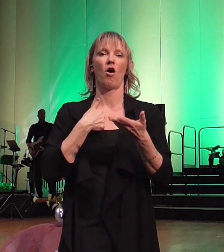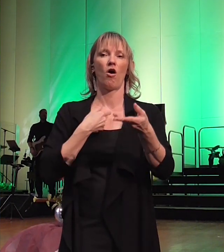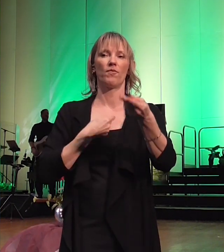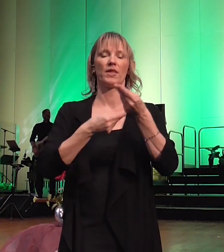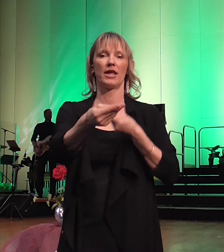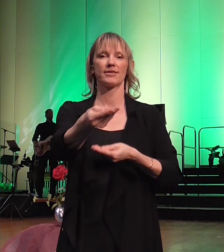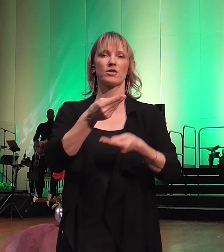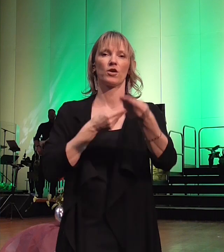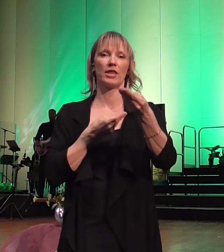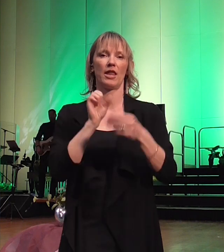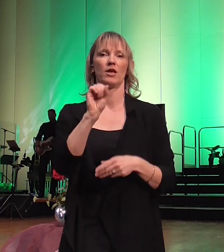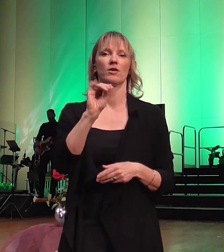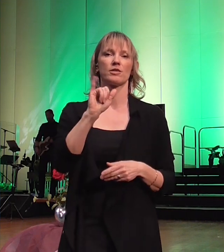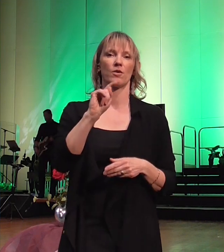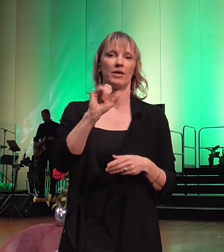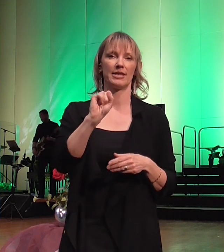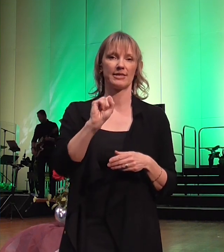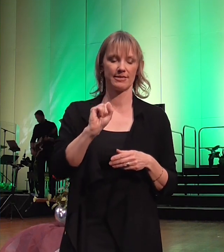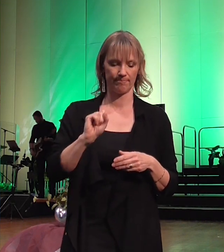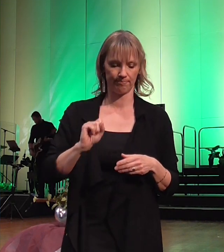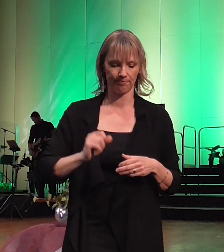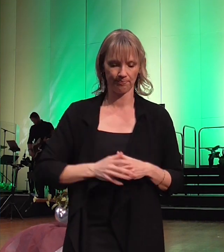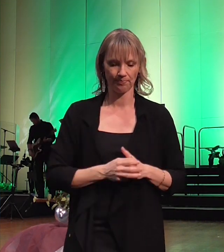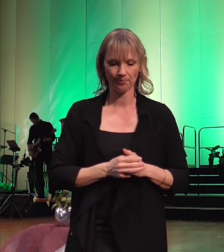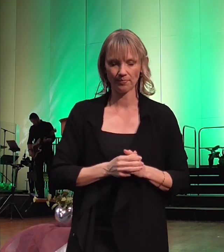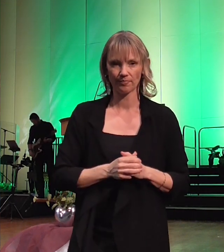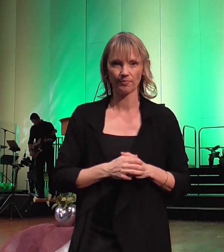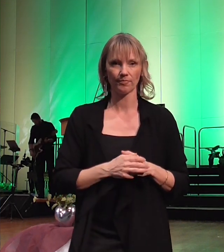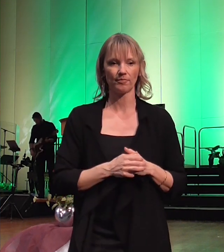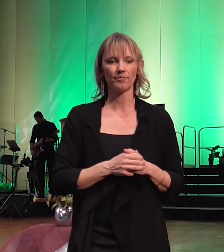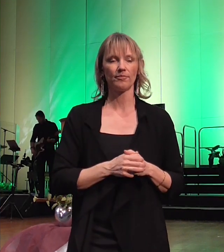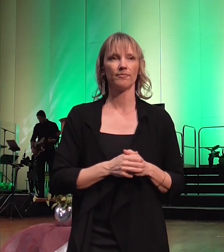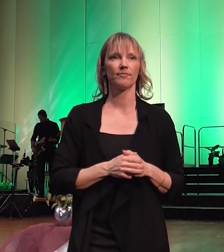and all that I circulate. And so it is.